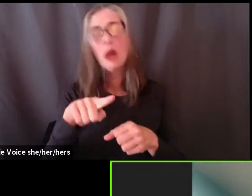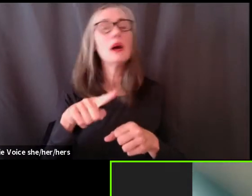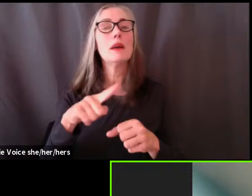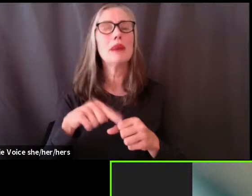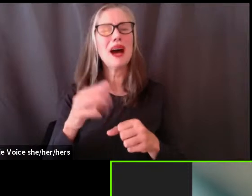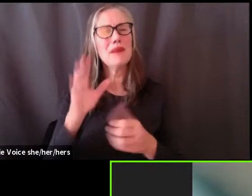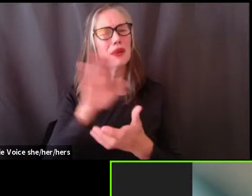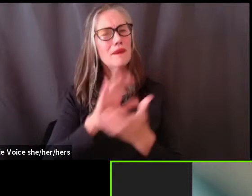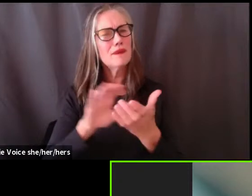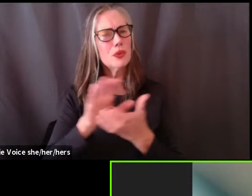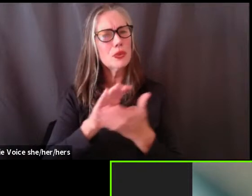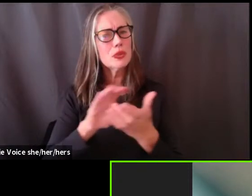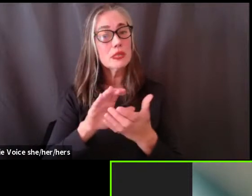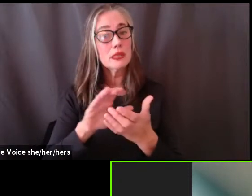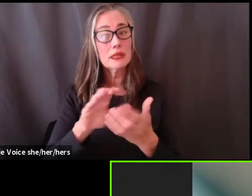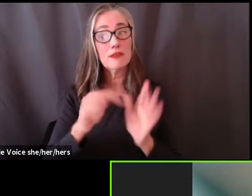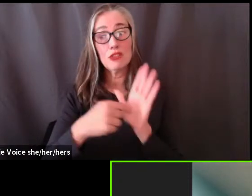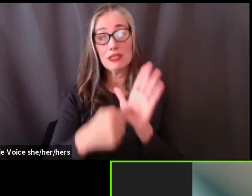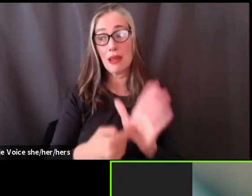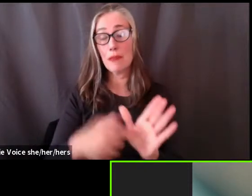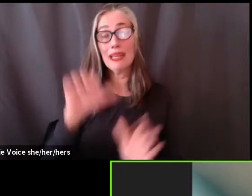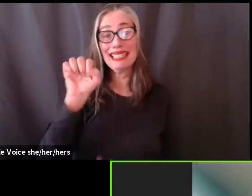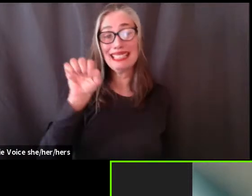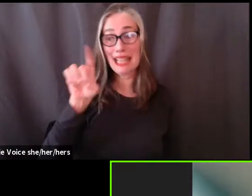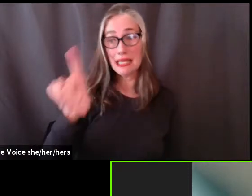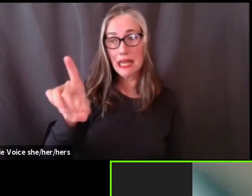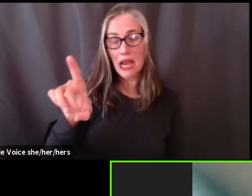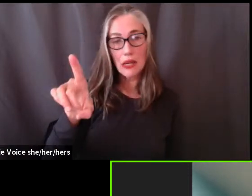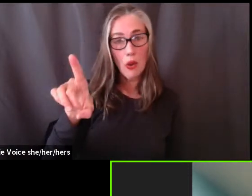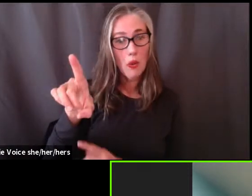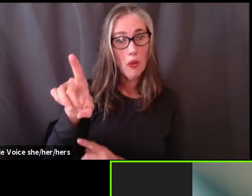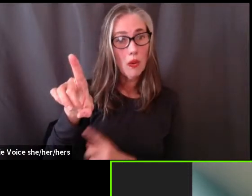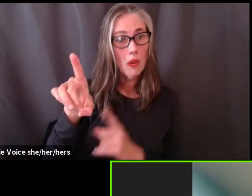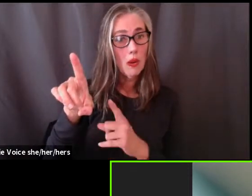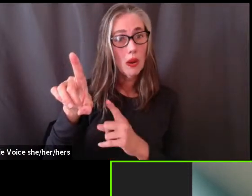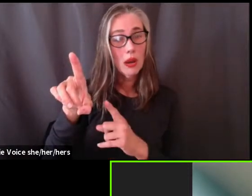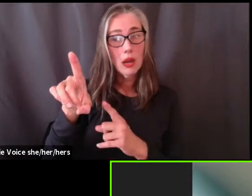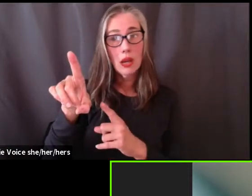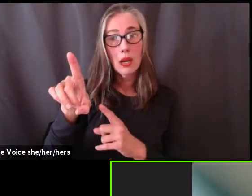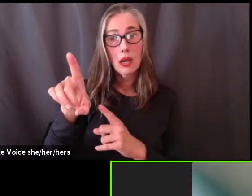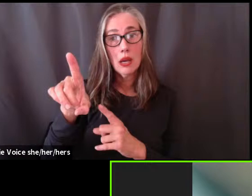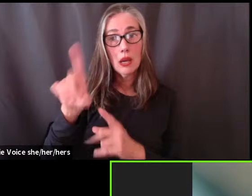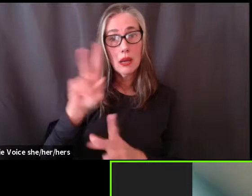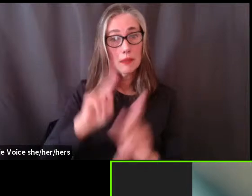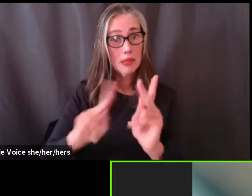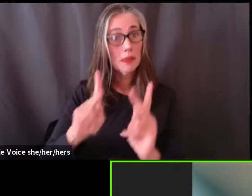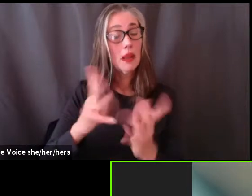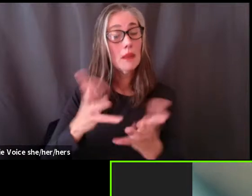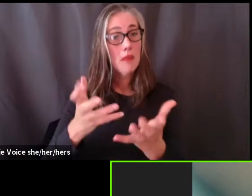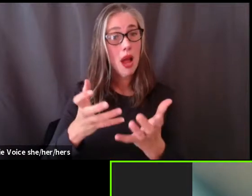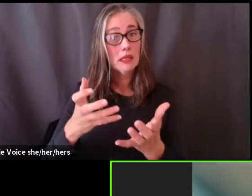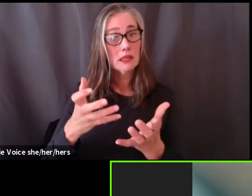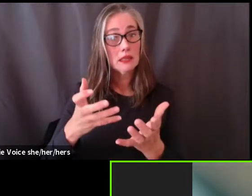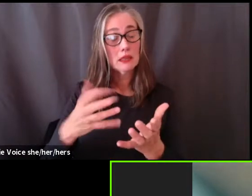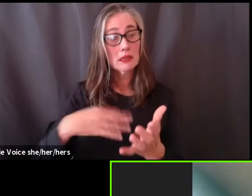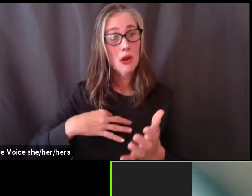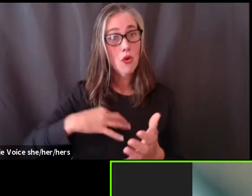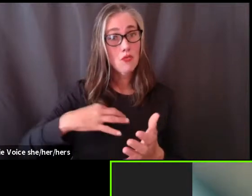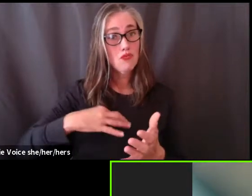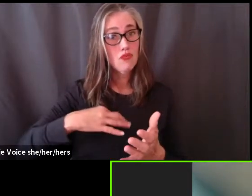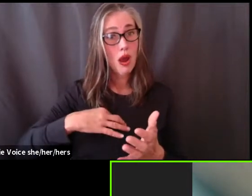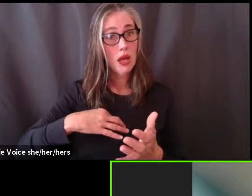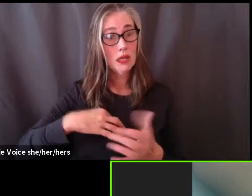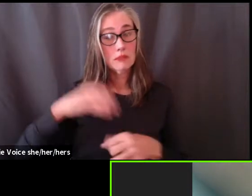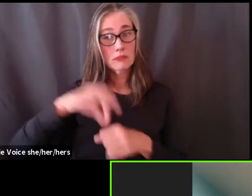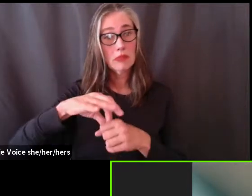exactly, and in San Diego, it's very likely that people are going to be running for something that they don't live